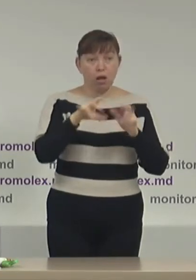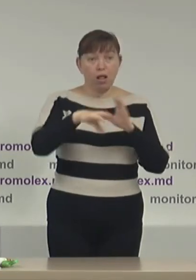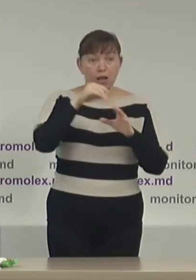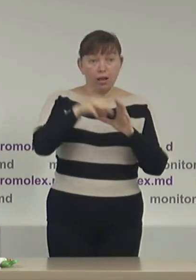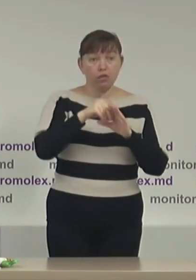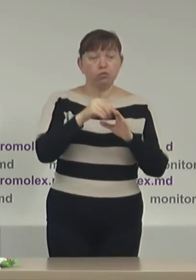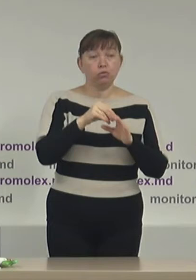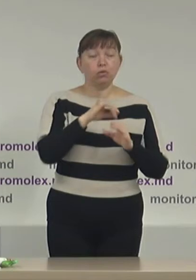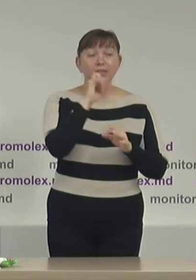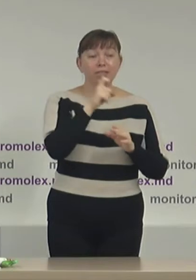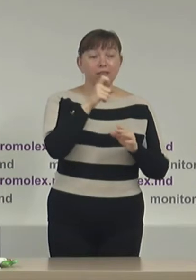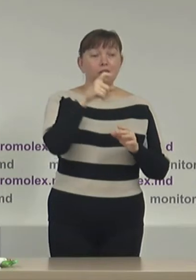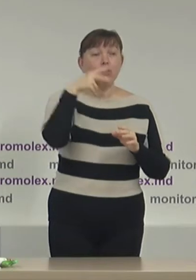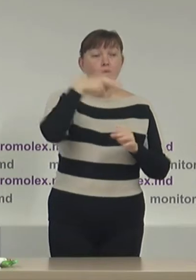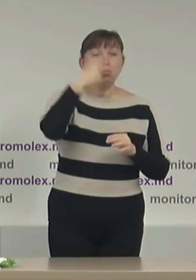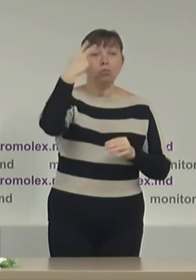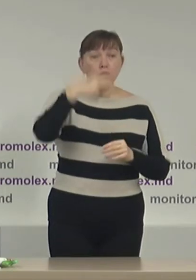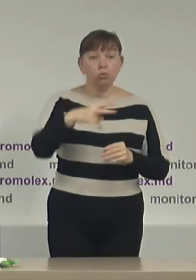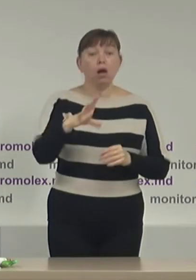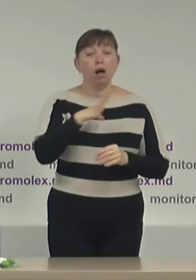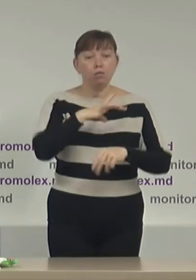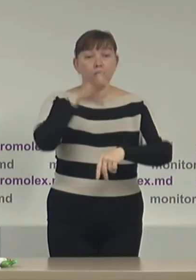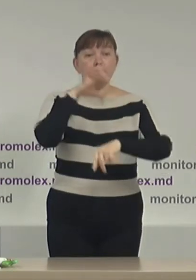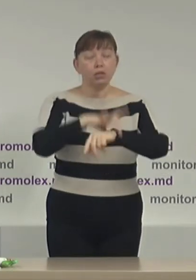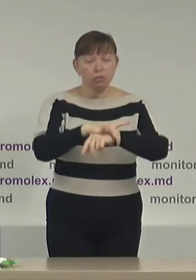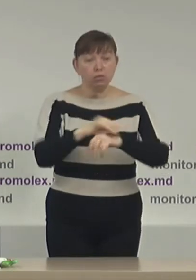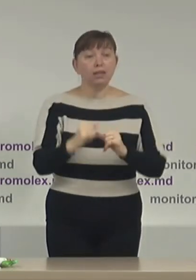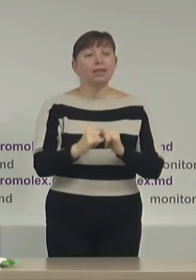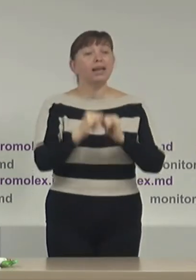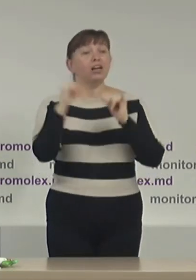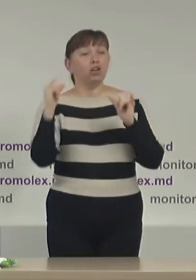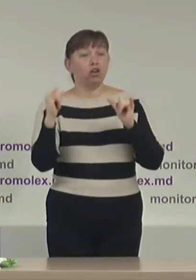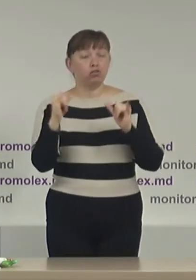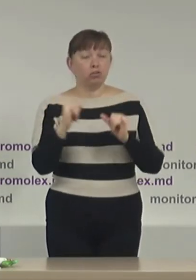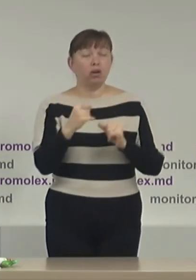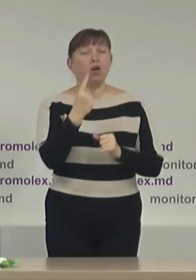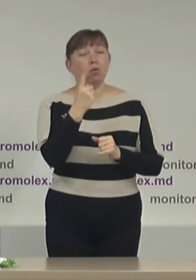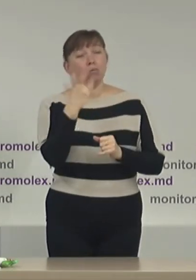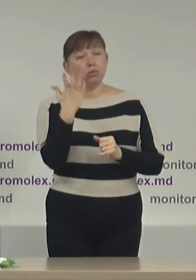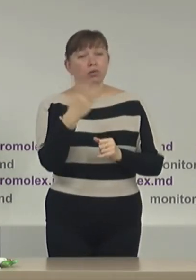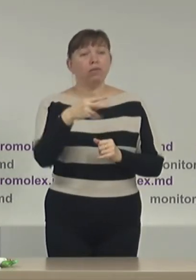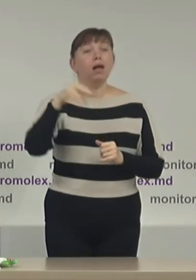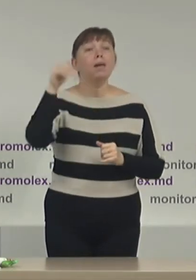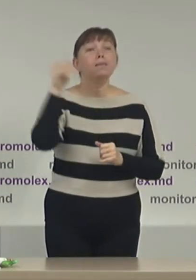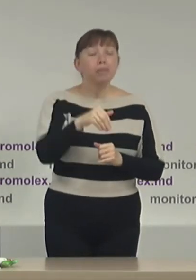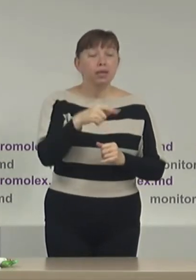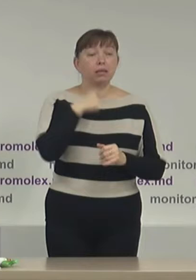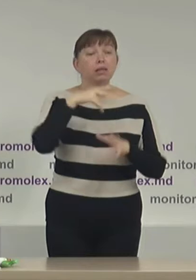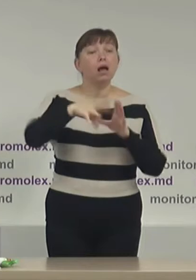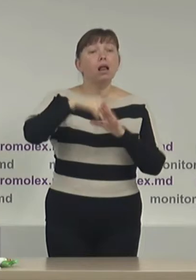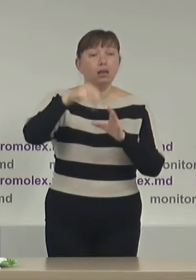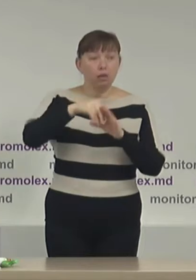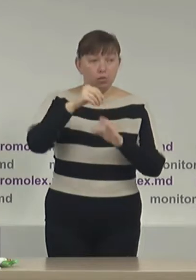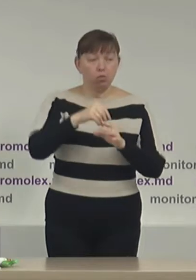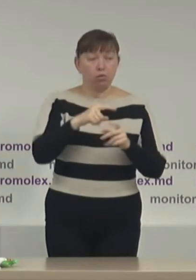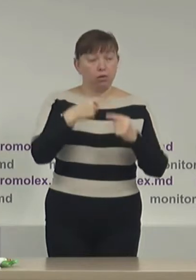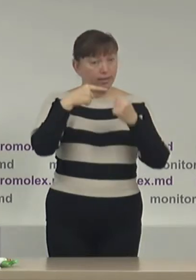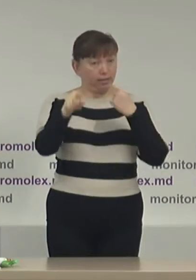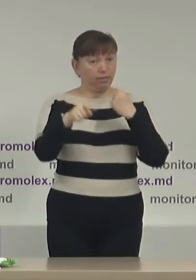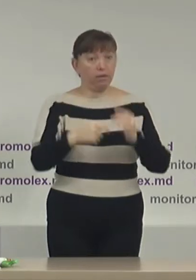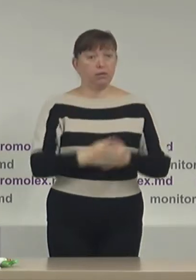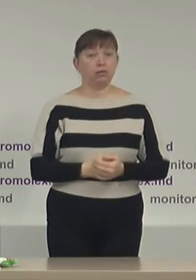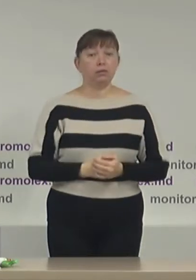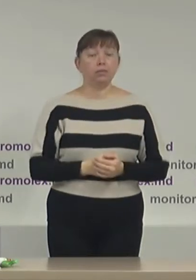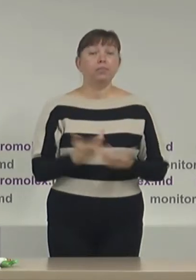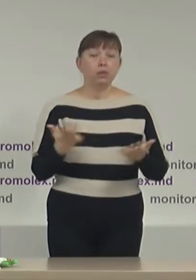In the first round of the elections in 2020, we have noticed increased by several thousands of voters